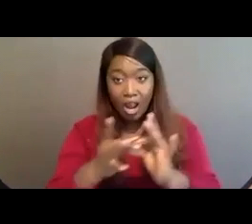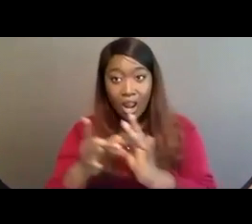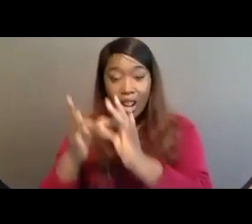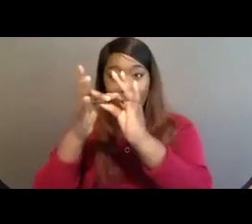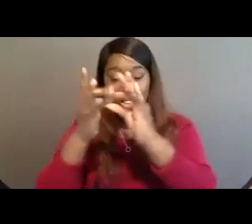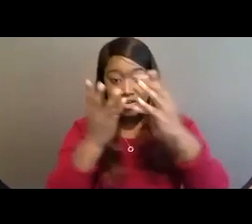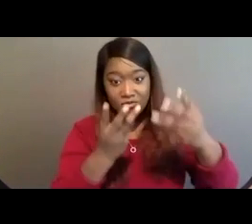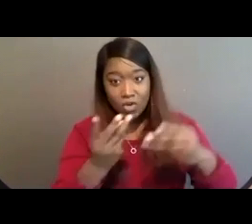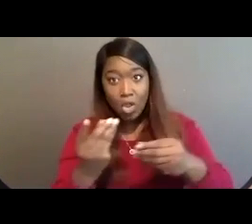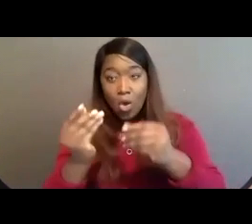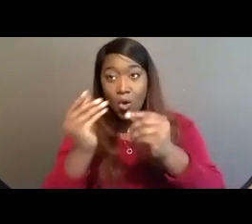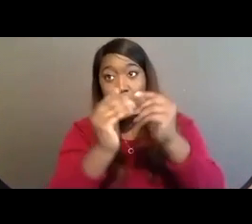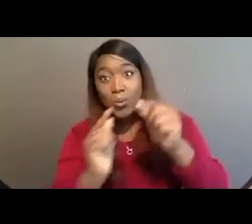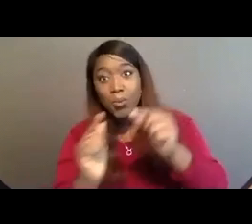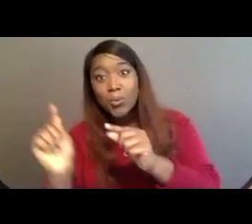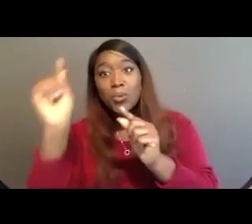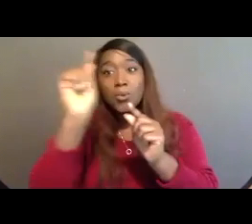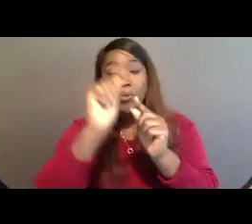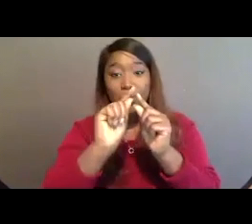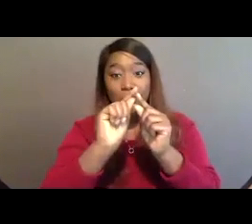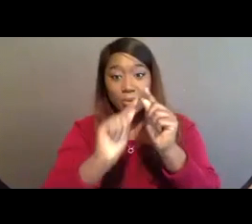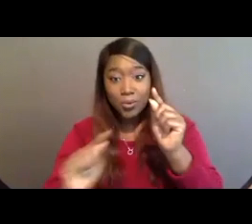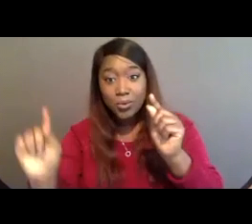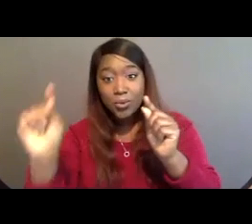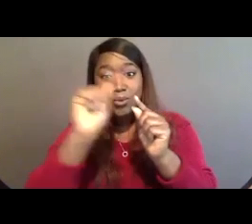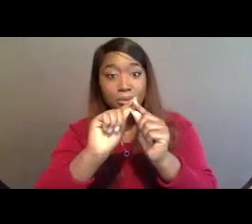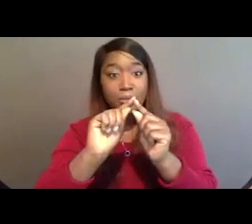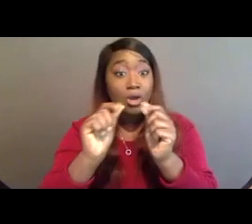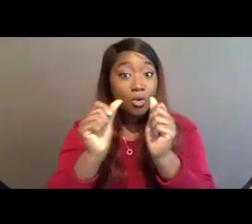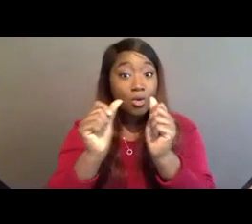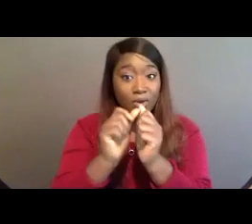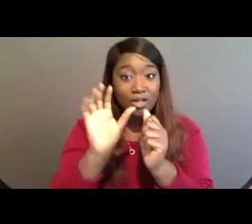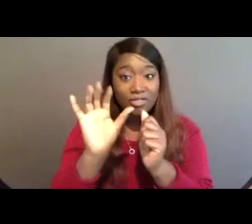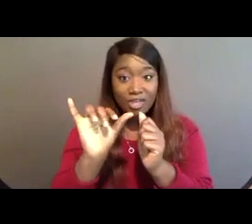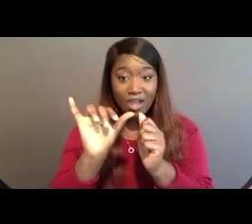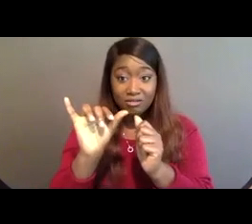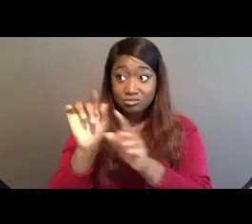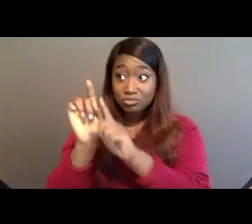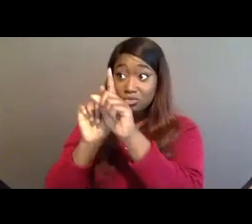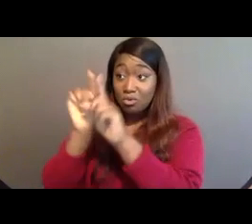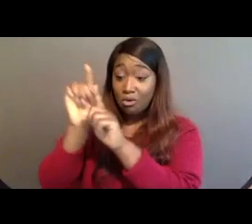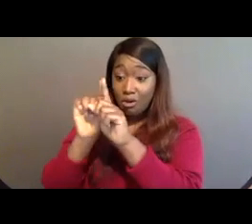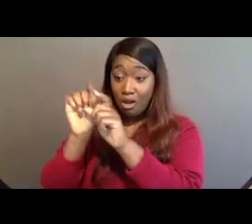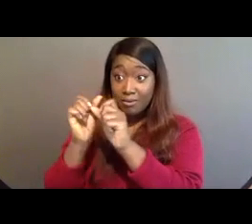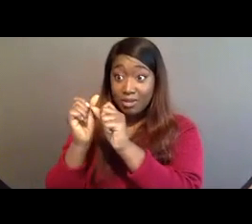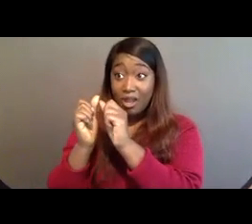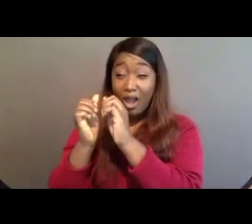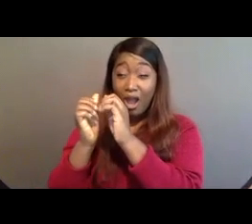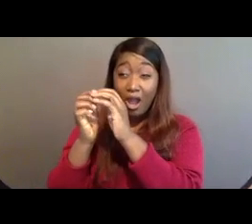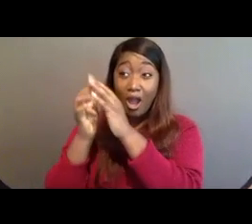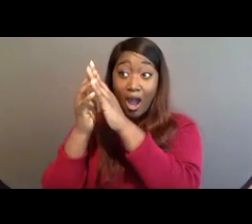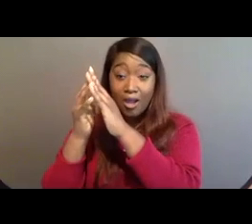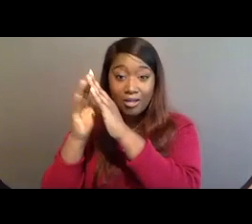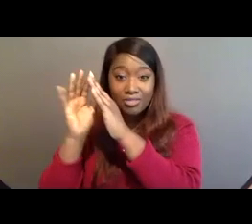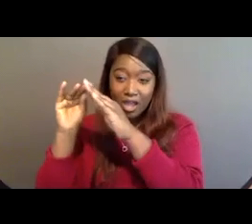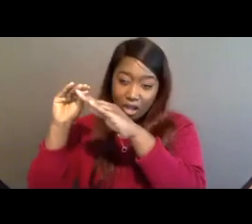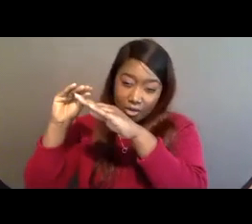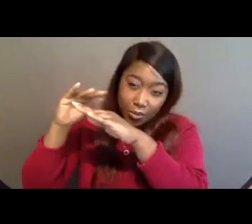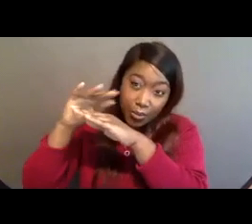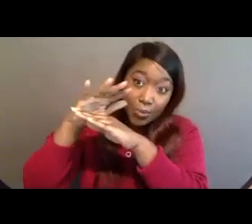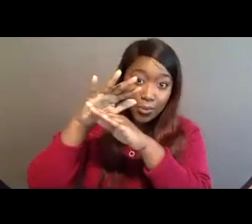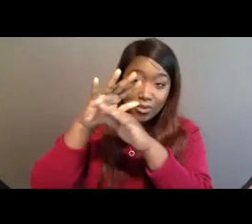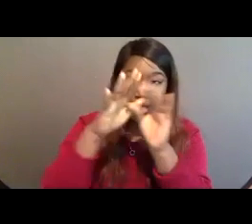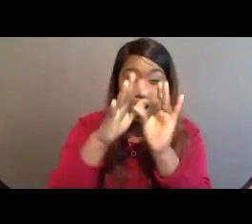that exists between the forces of this star coming together, right? So the ancients were